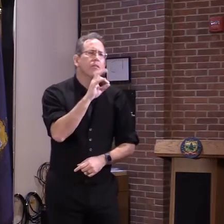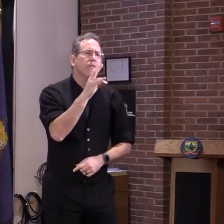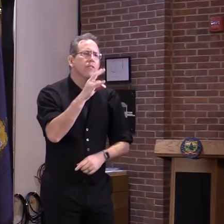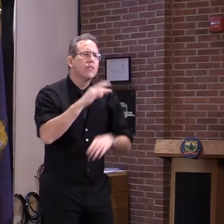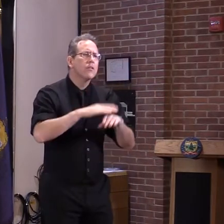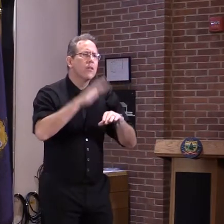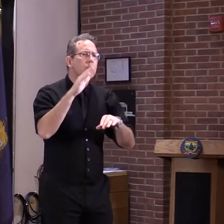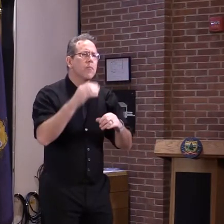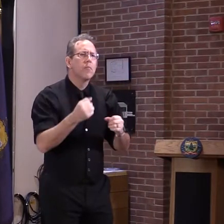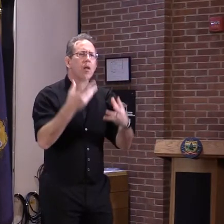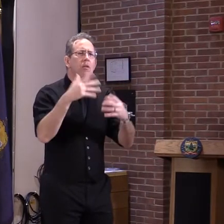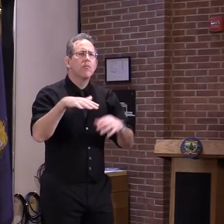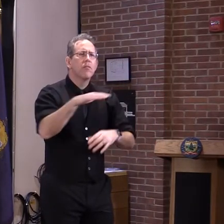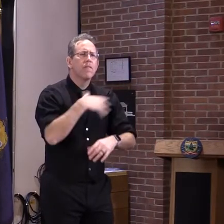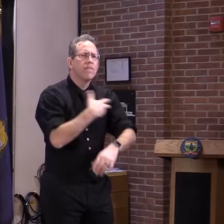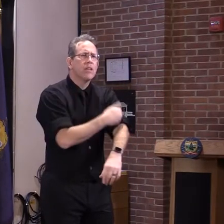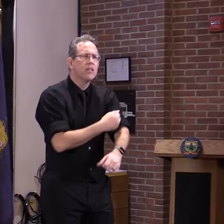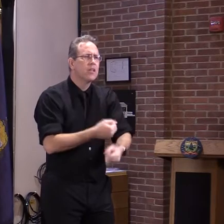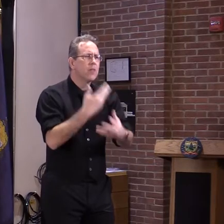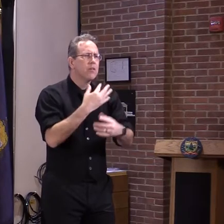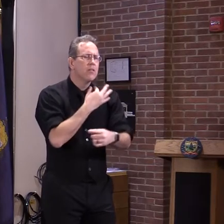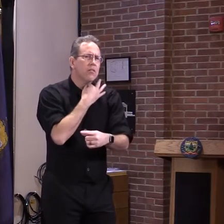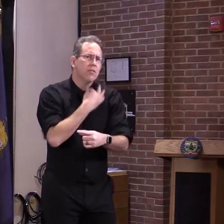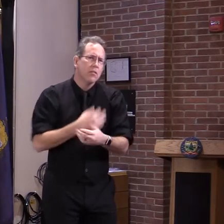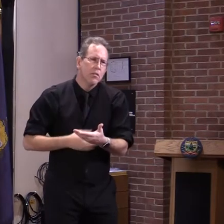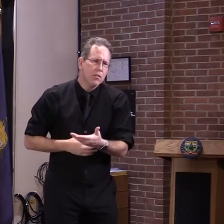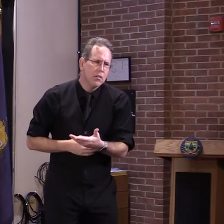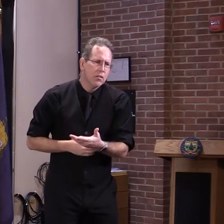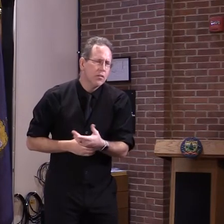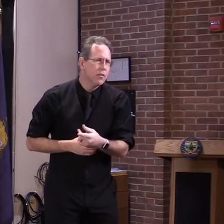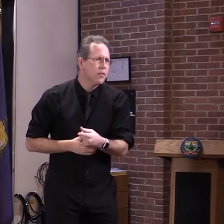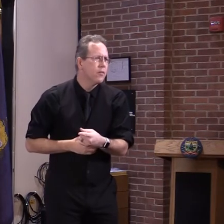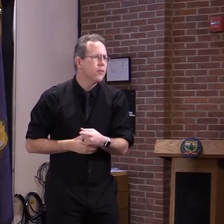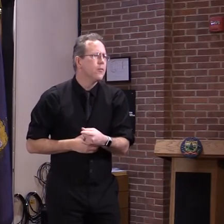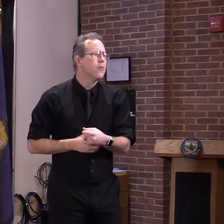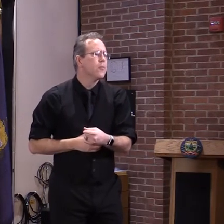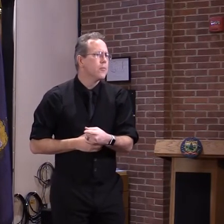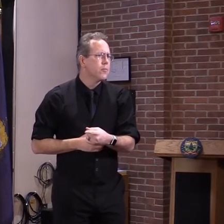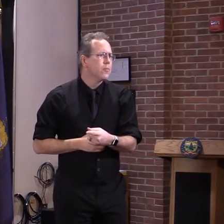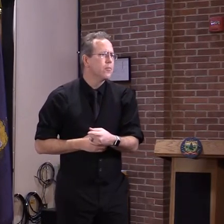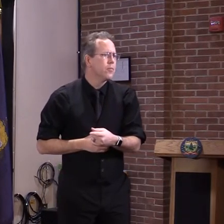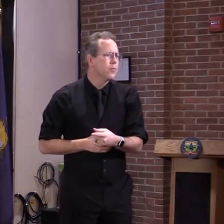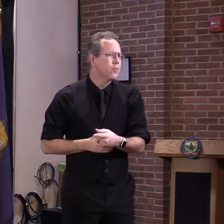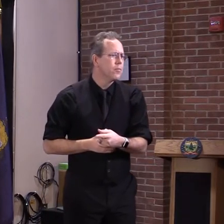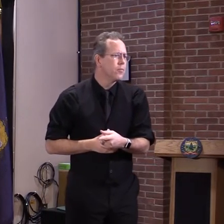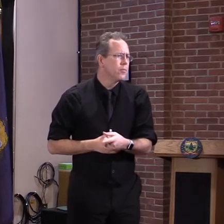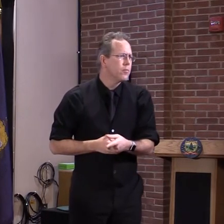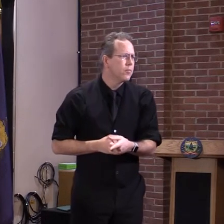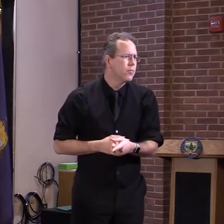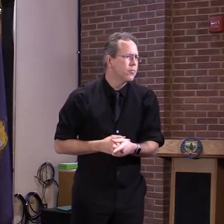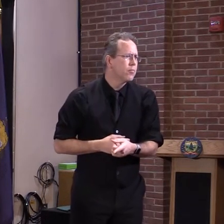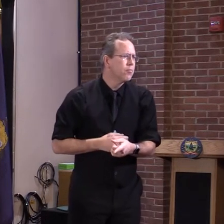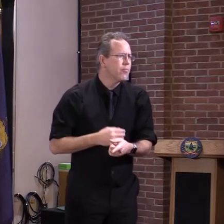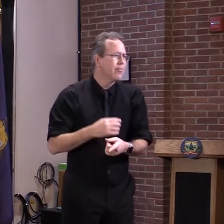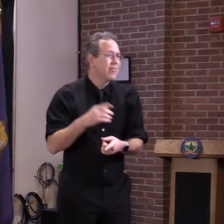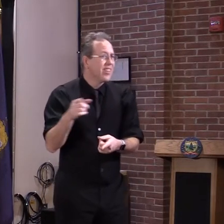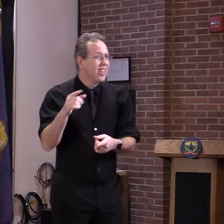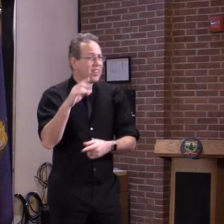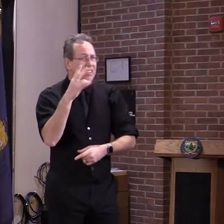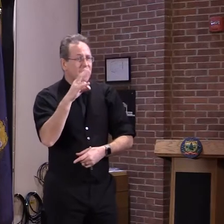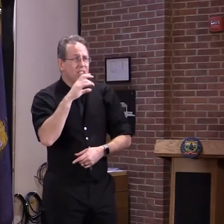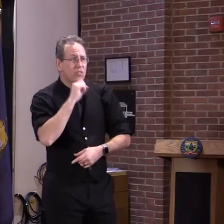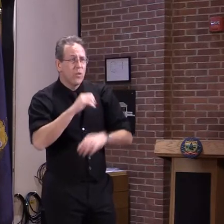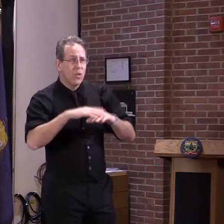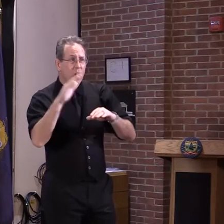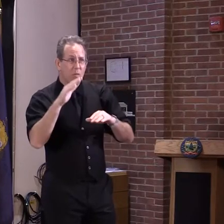80%, you know, many schools probably still not meet that 80% threshold, right? Yeah,